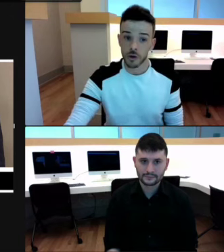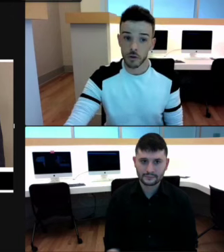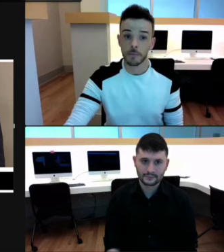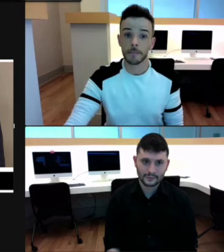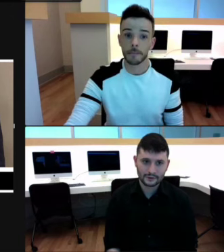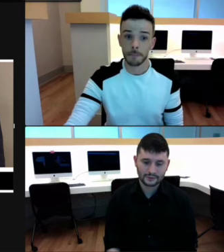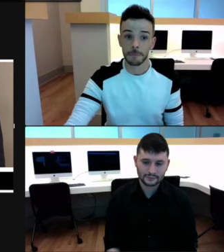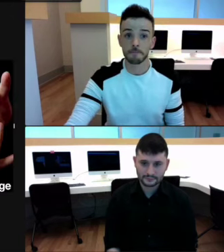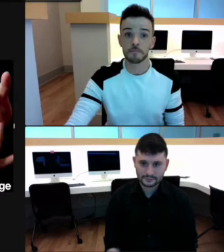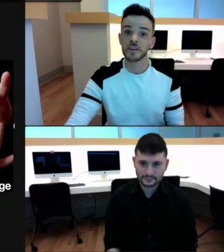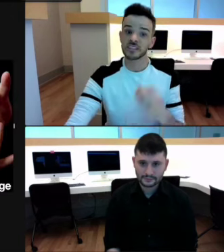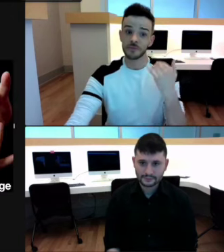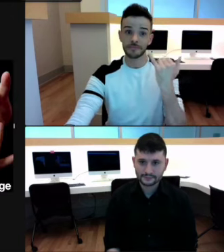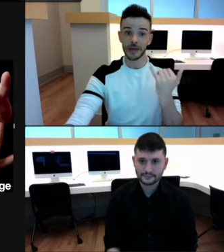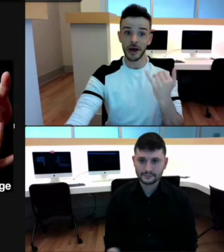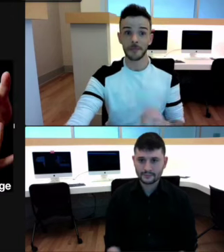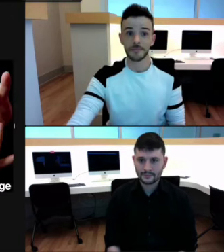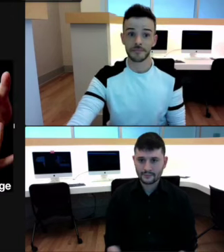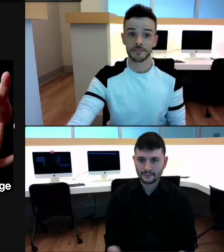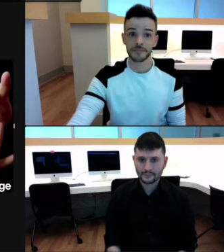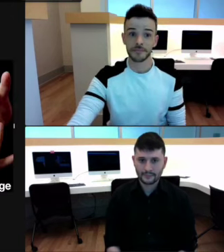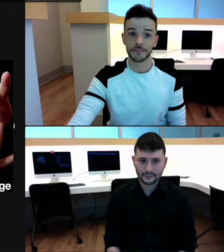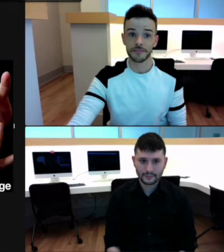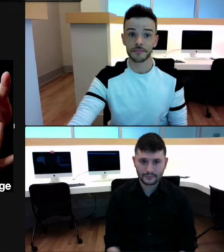between the two modes of expression.